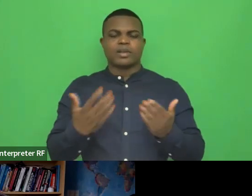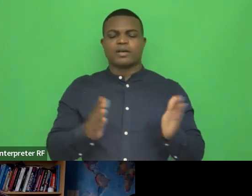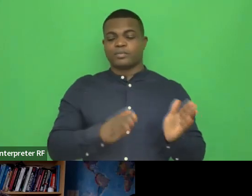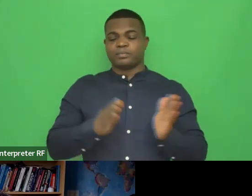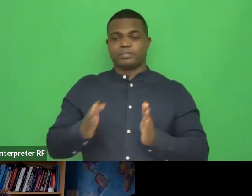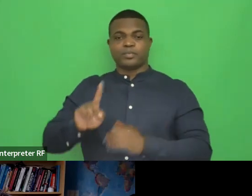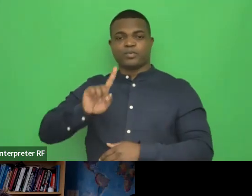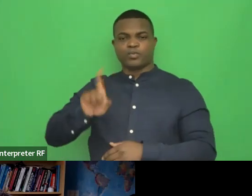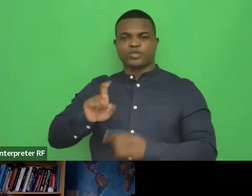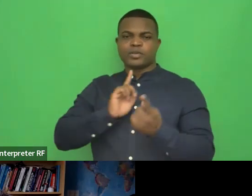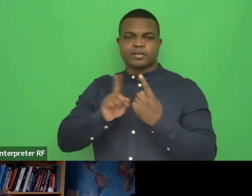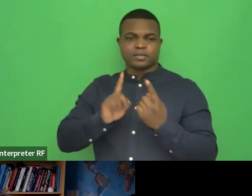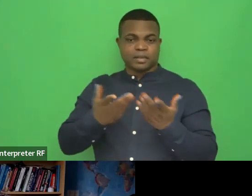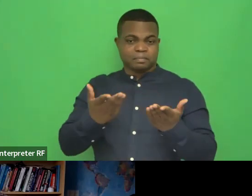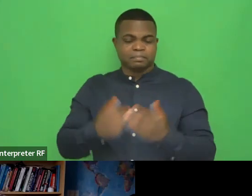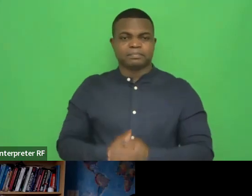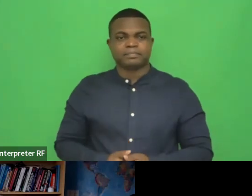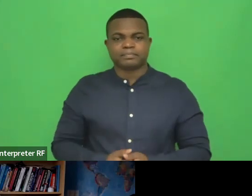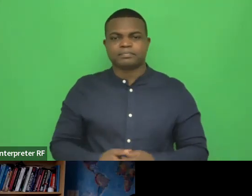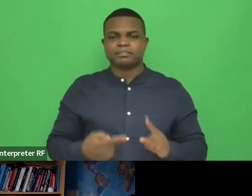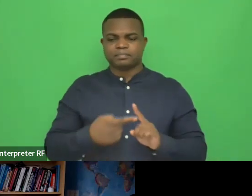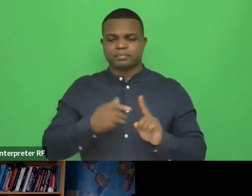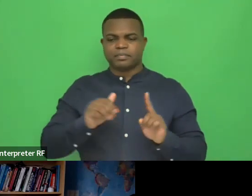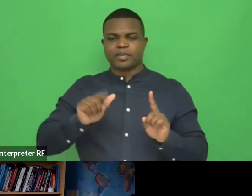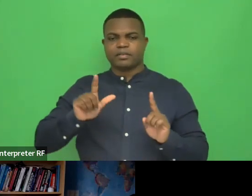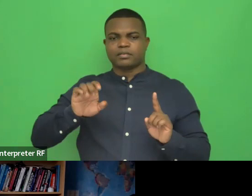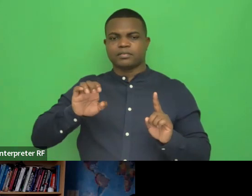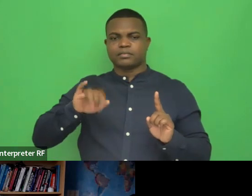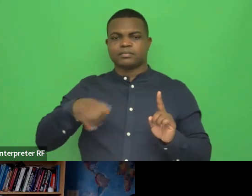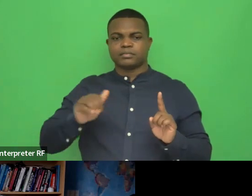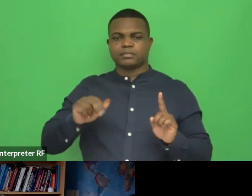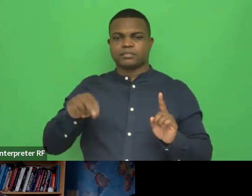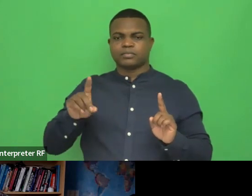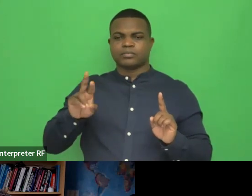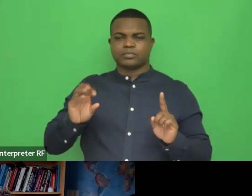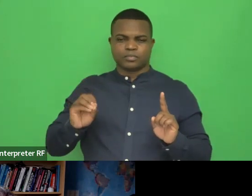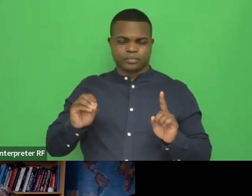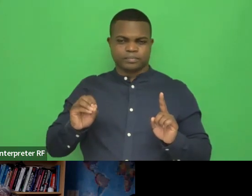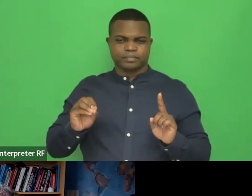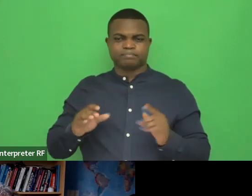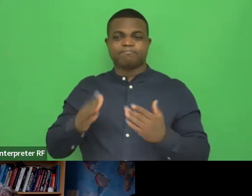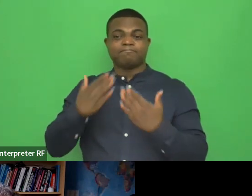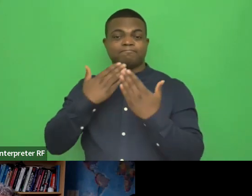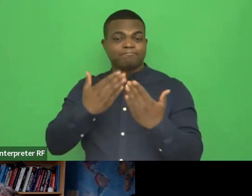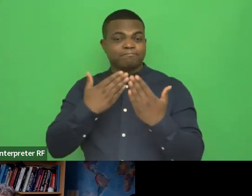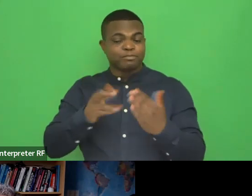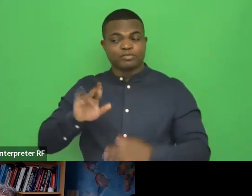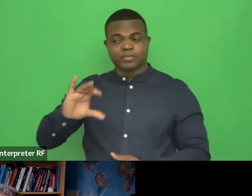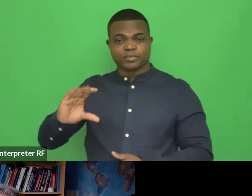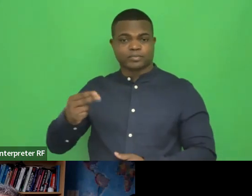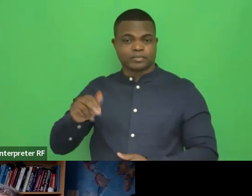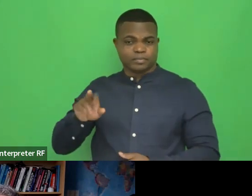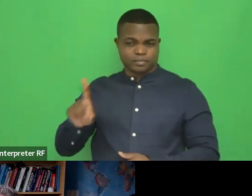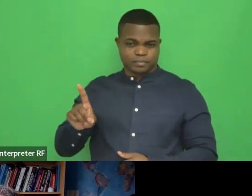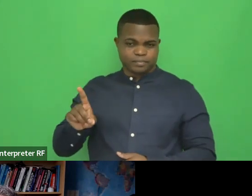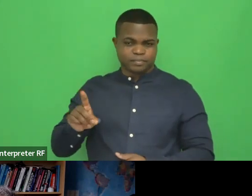us if we don't have much more time, and we'll try to answer you by email. There is a question